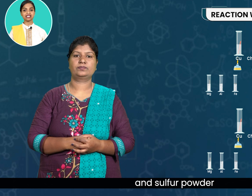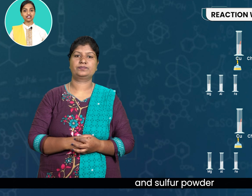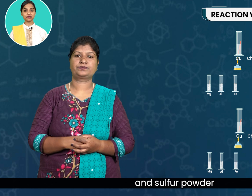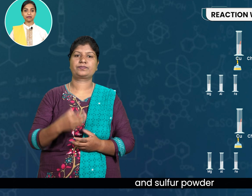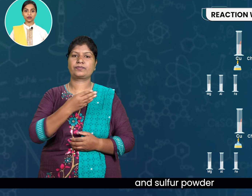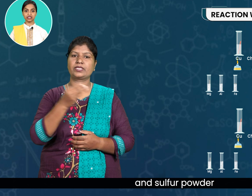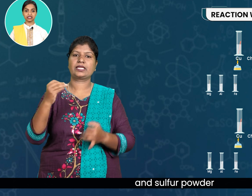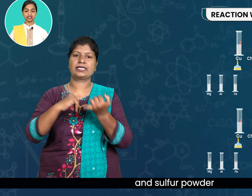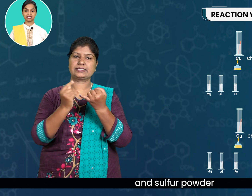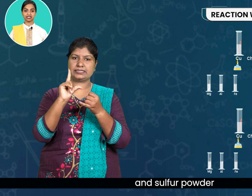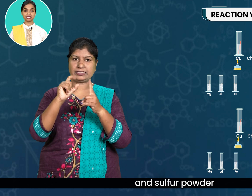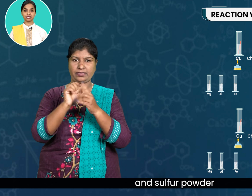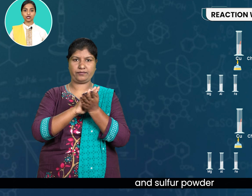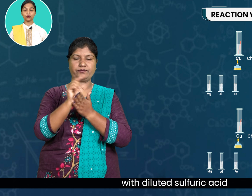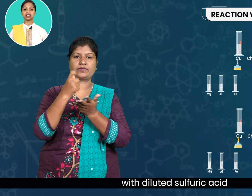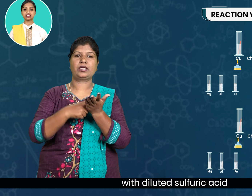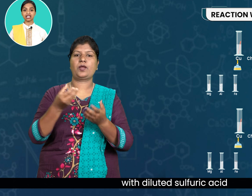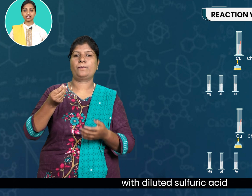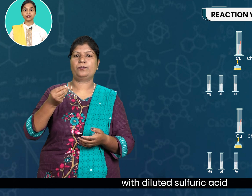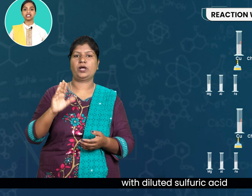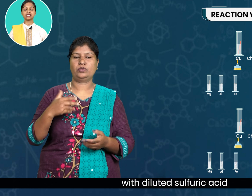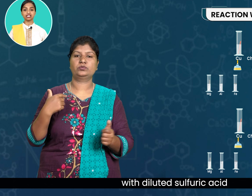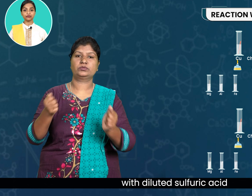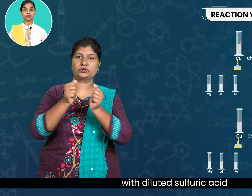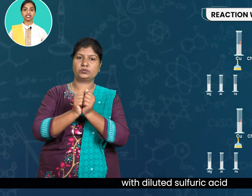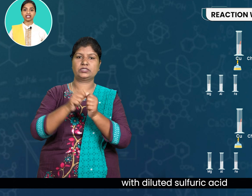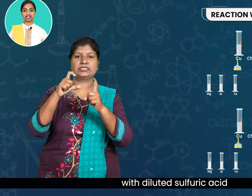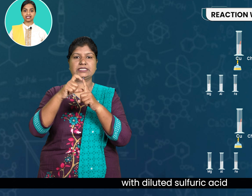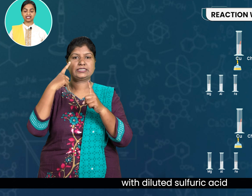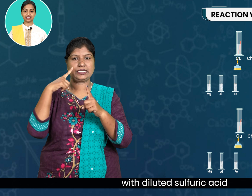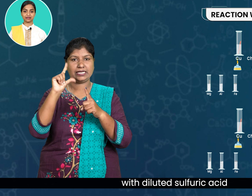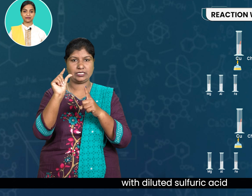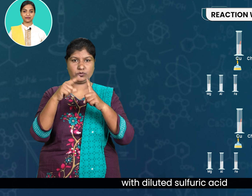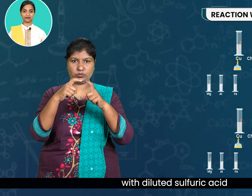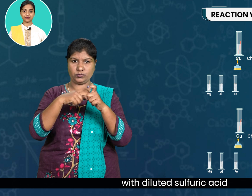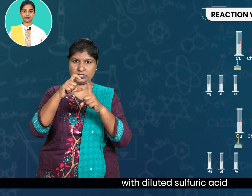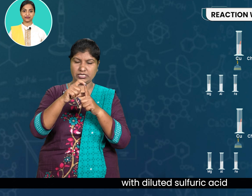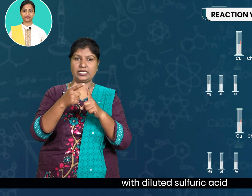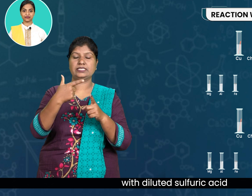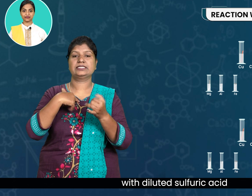and sulfur powder with diluted sulfuric acid.